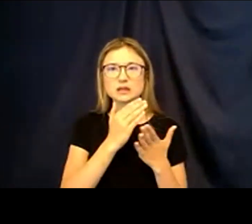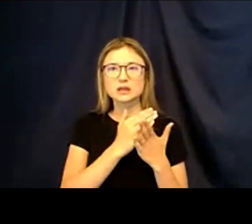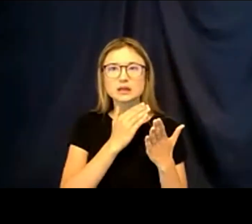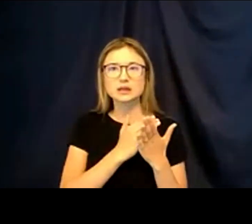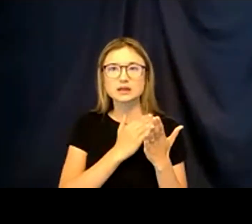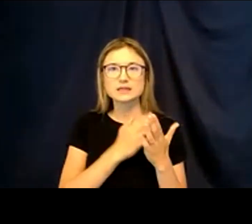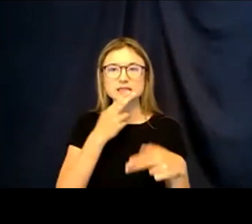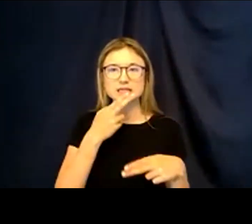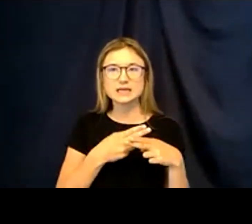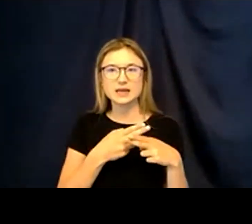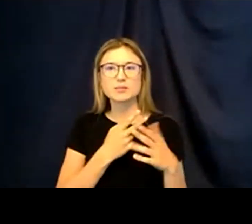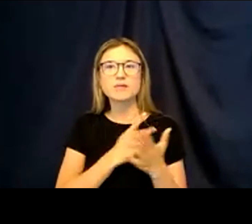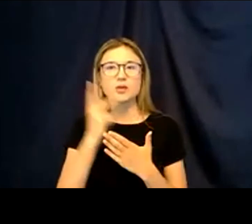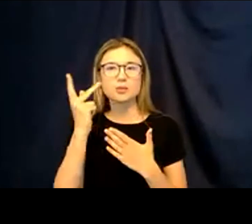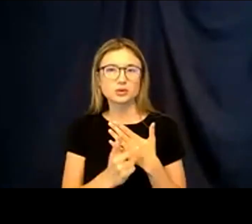included.